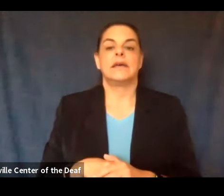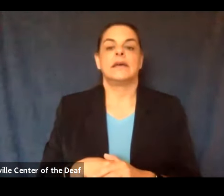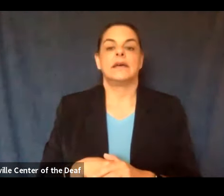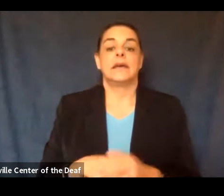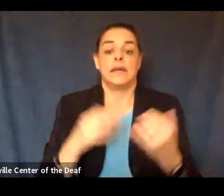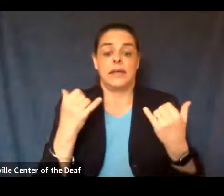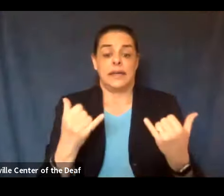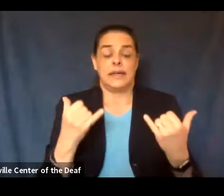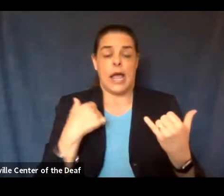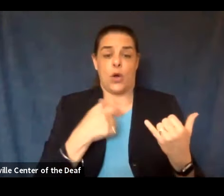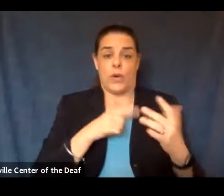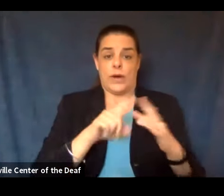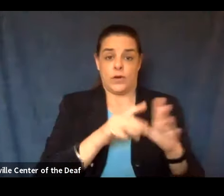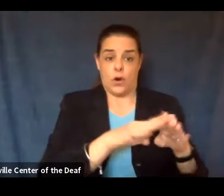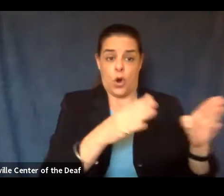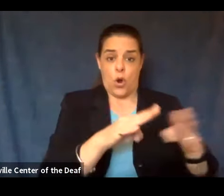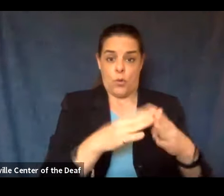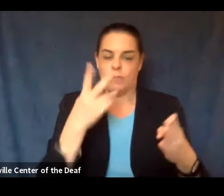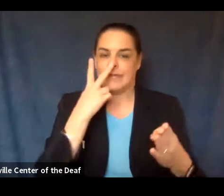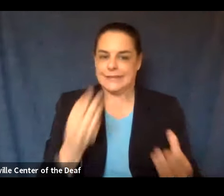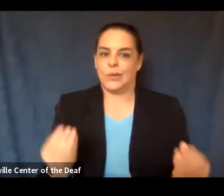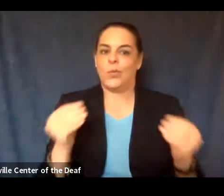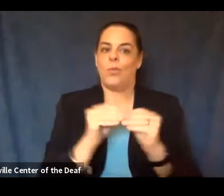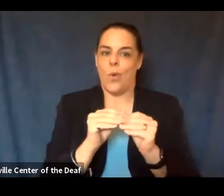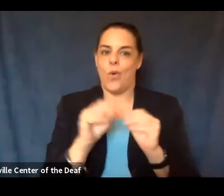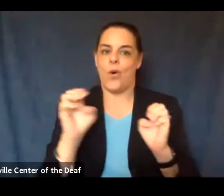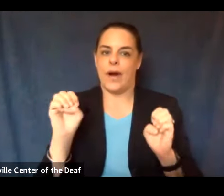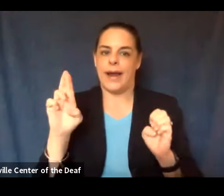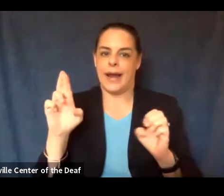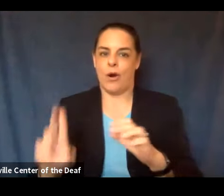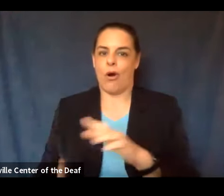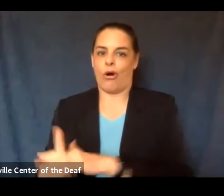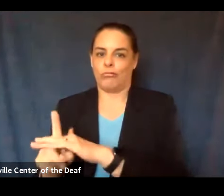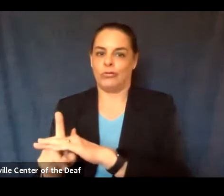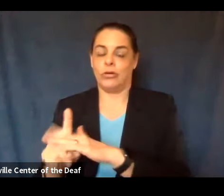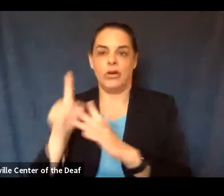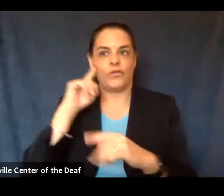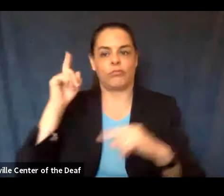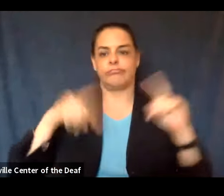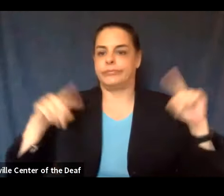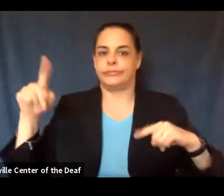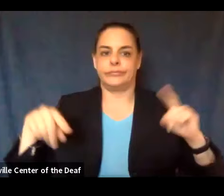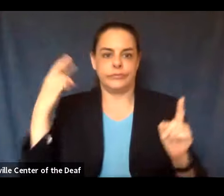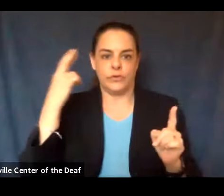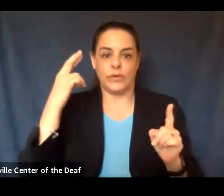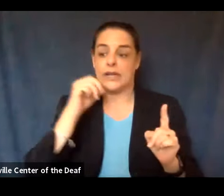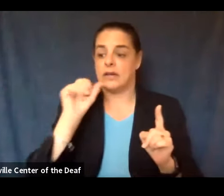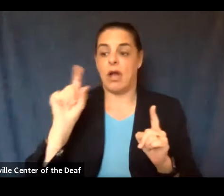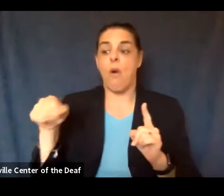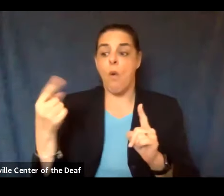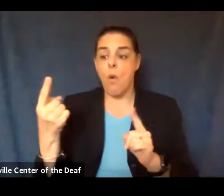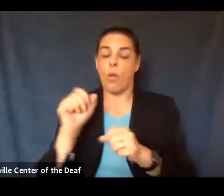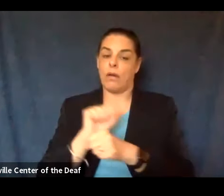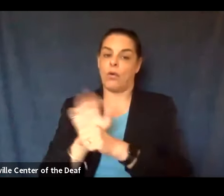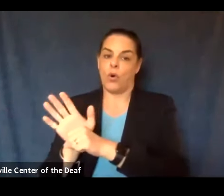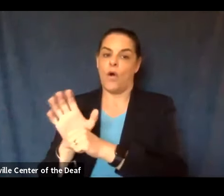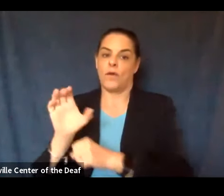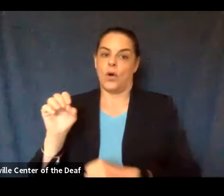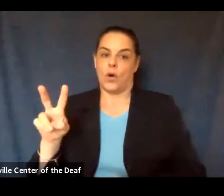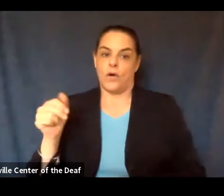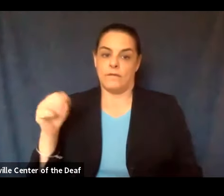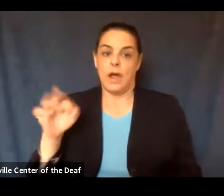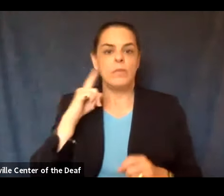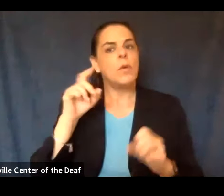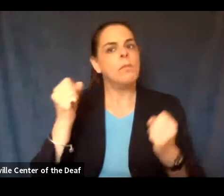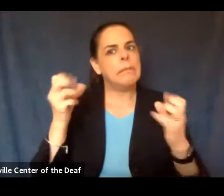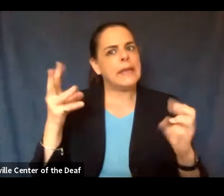Now that we've opened up, we've seen an increase in those visits for all reasons, obviously not just COVID related reasons, but for all reasons. I